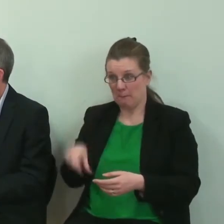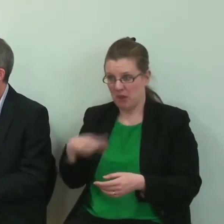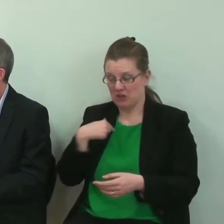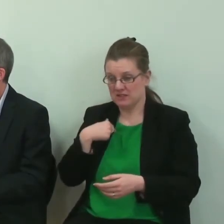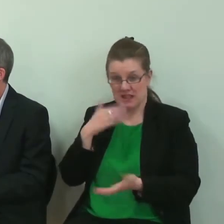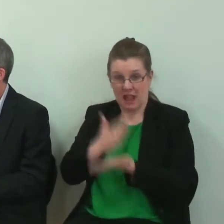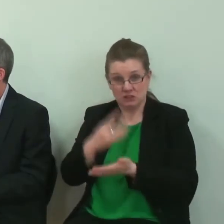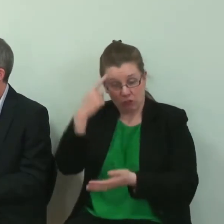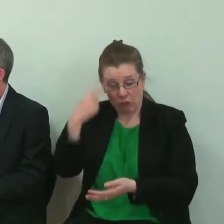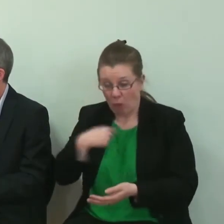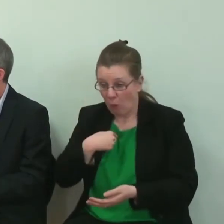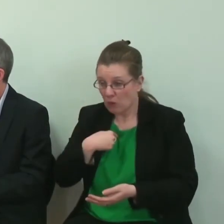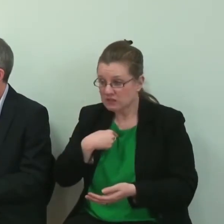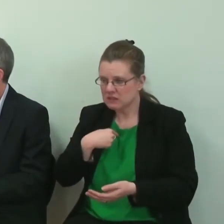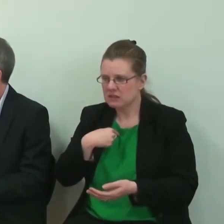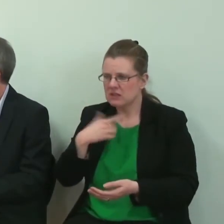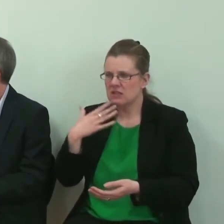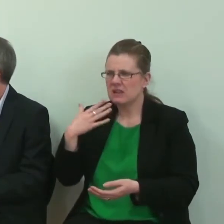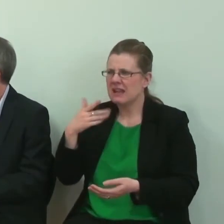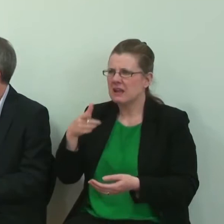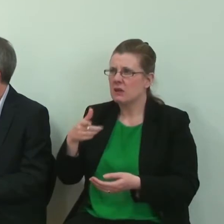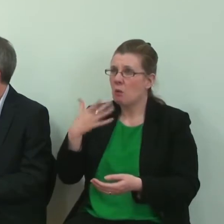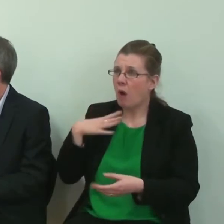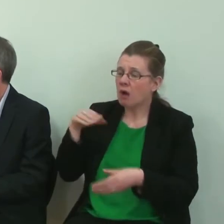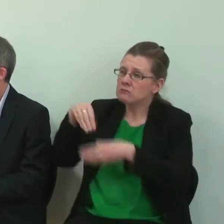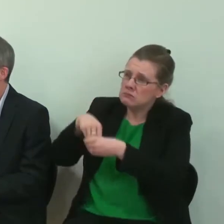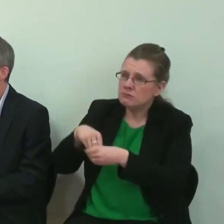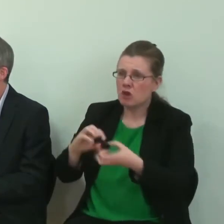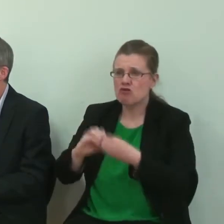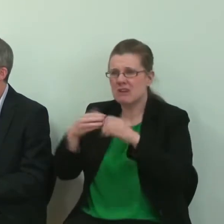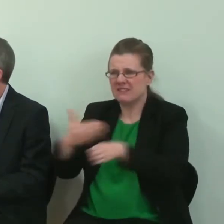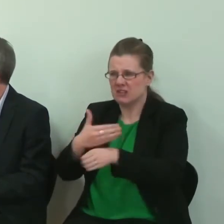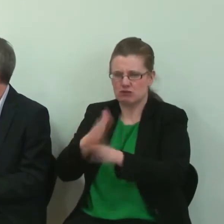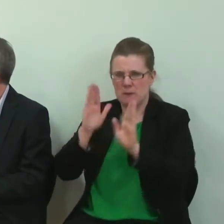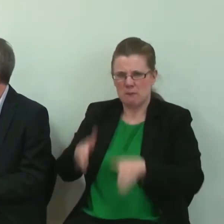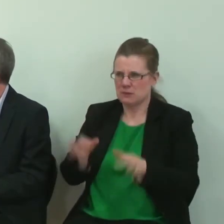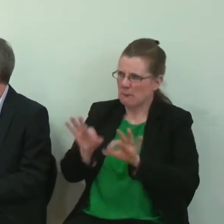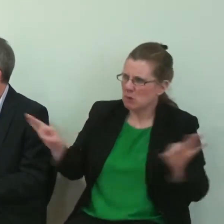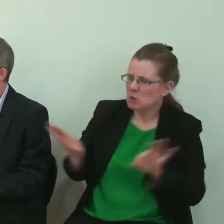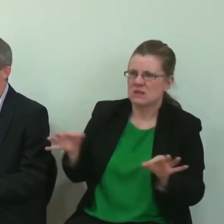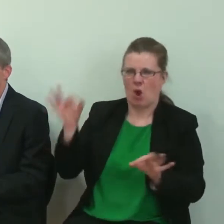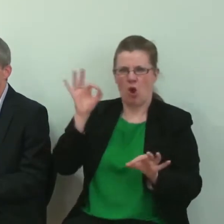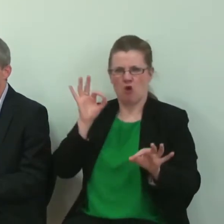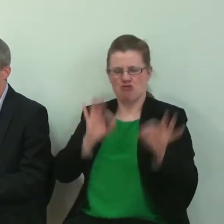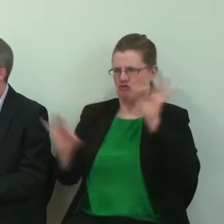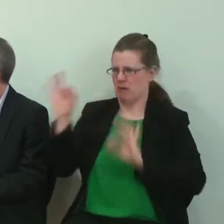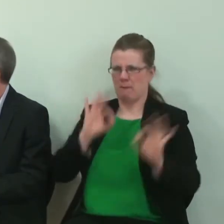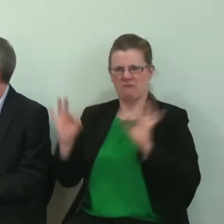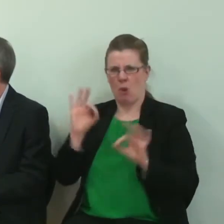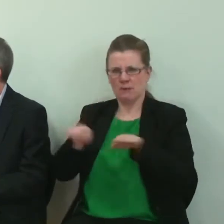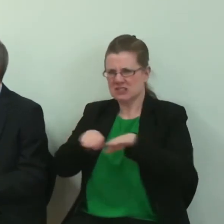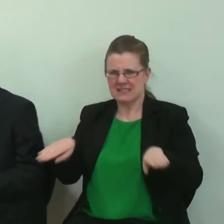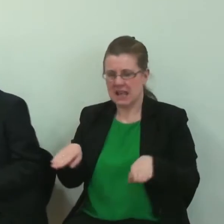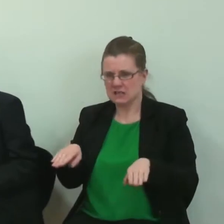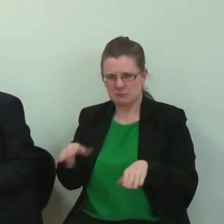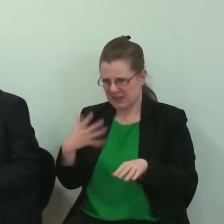this, that to be in the creative industries or to be in the music industry, I had to be a performer on stage, you know, and that could be scary. But of course, there's all